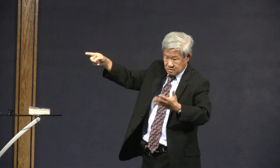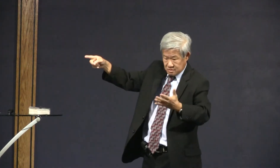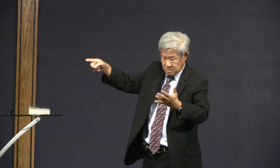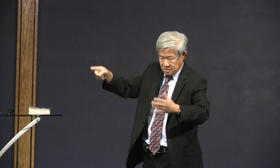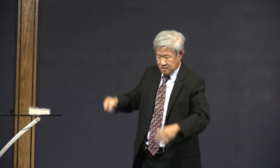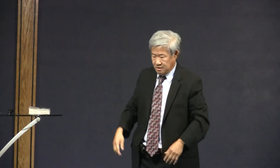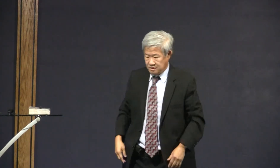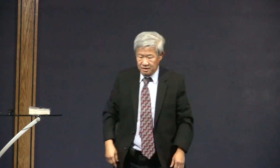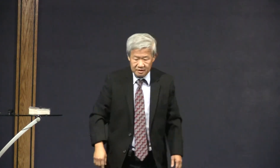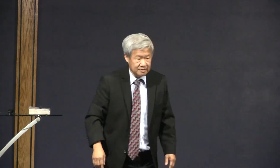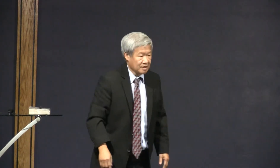so